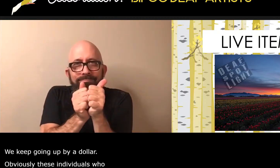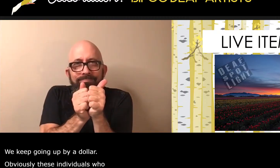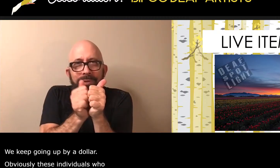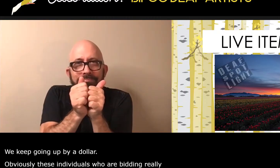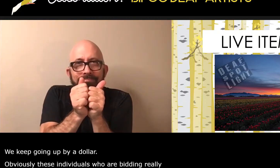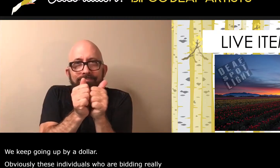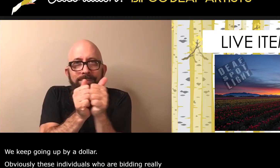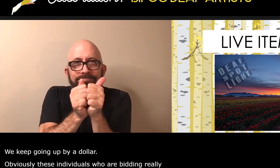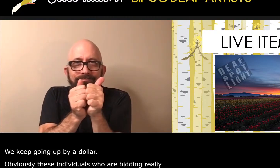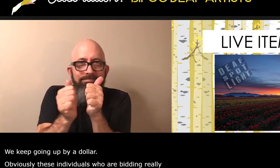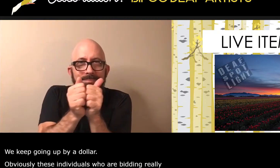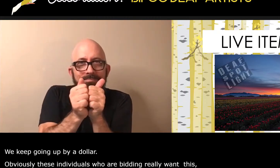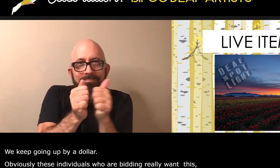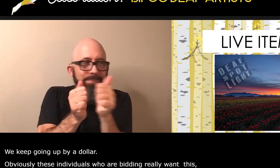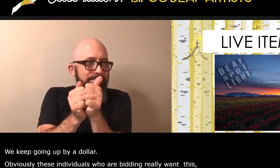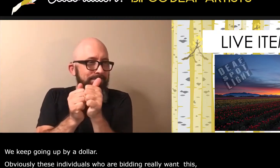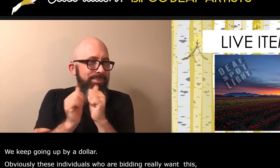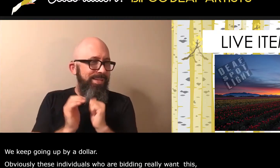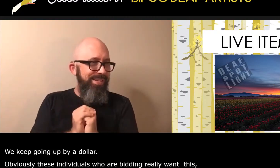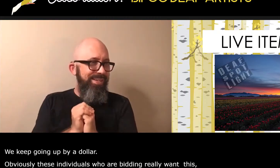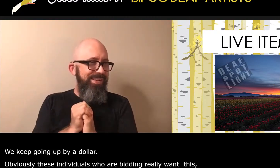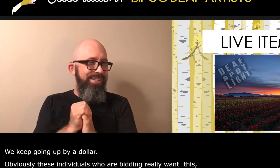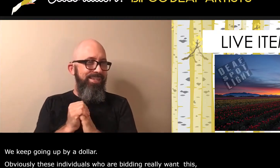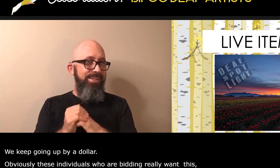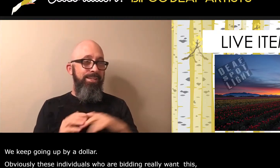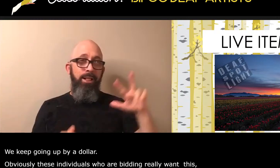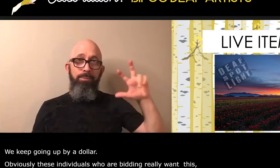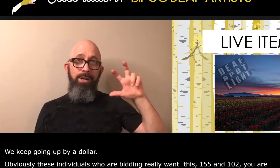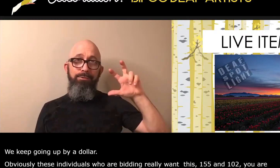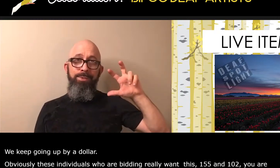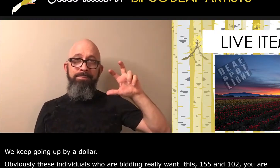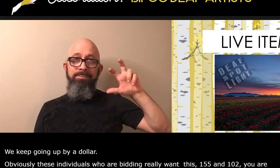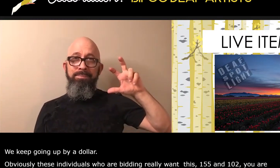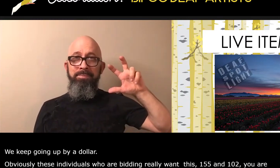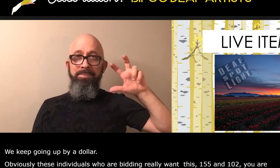102. You are making this a very tight race.